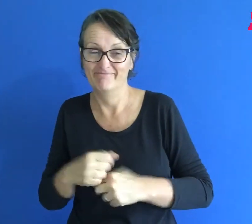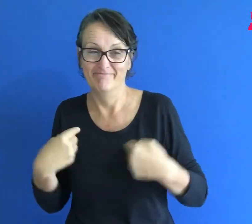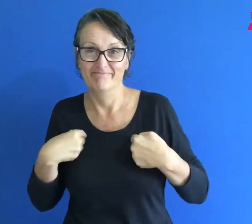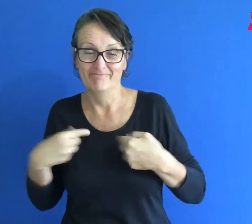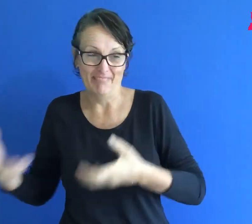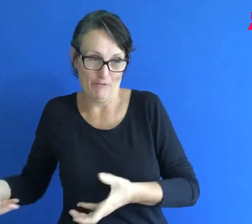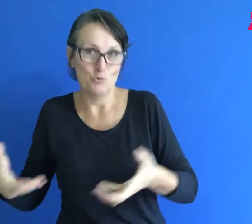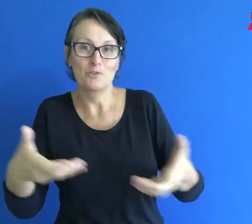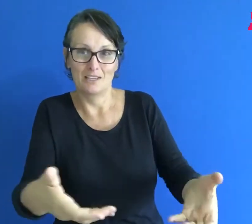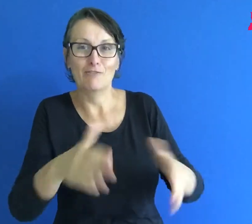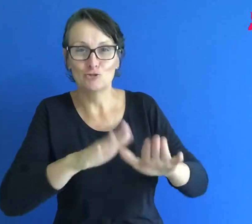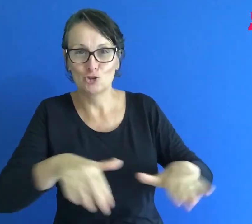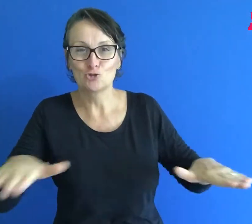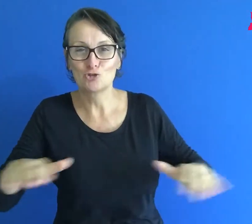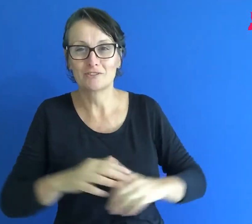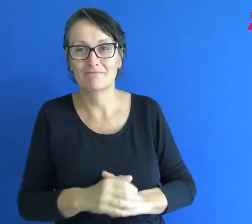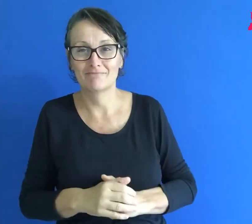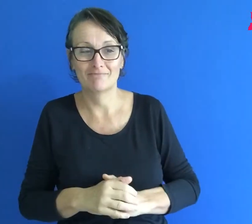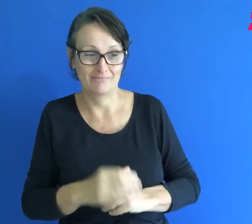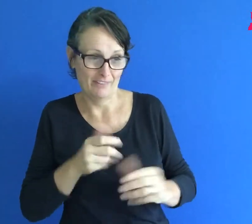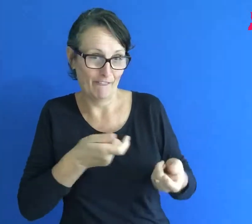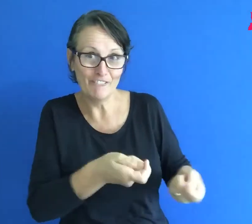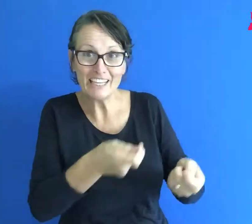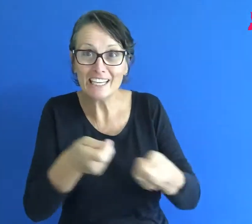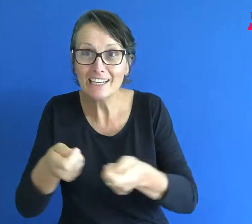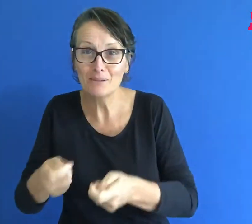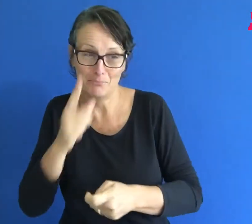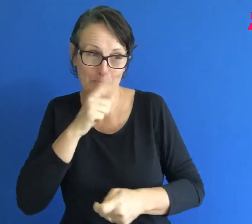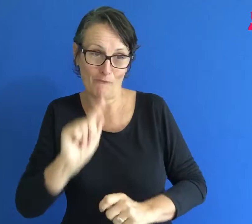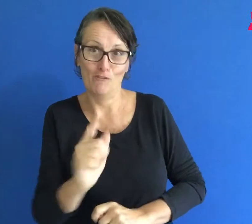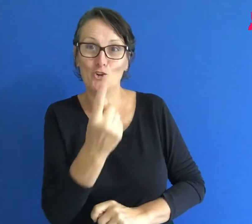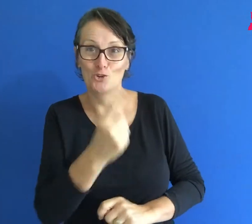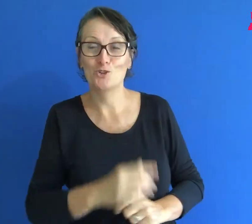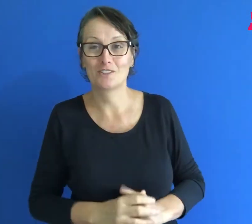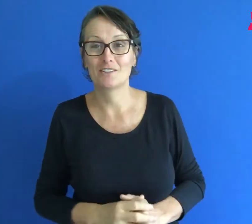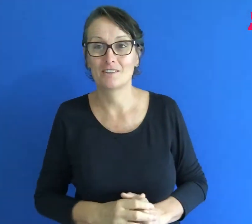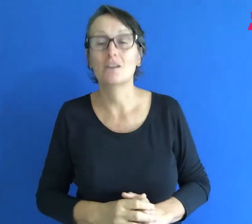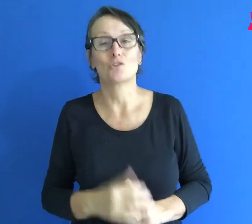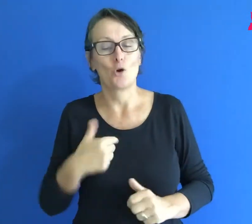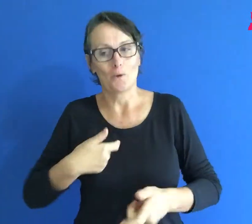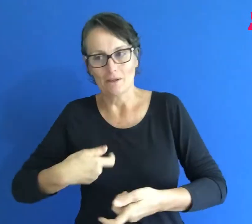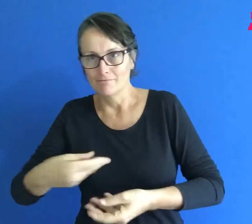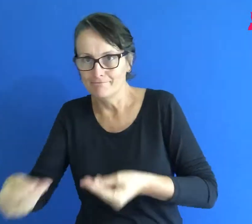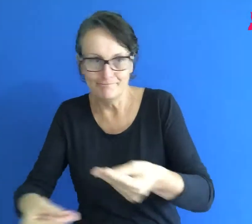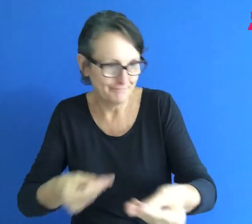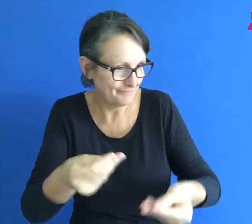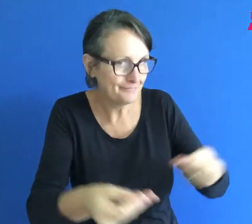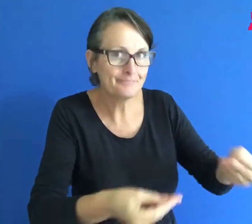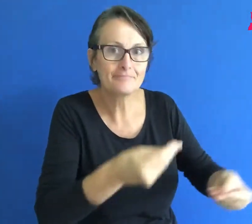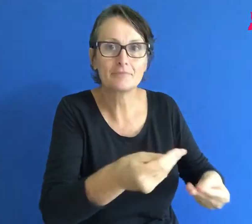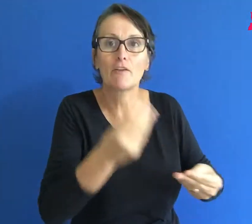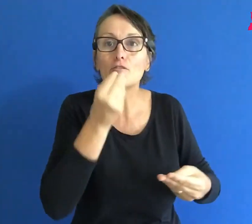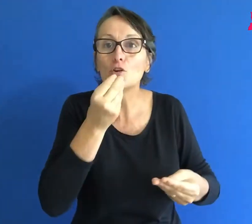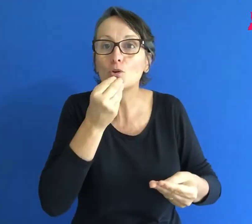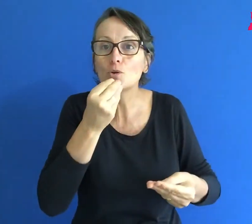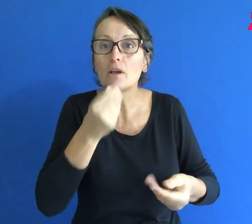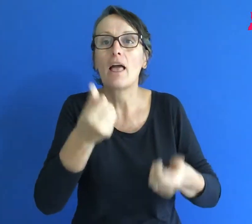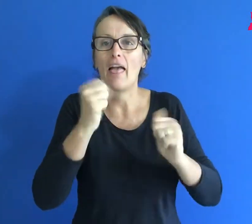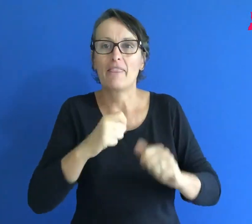eat this, we've got to give it to the kids. We've got to feed these people first. So we did. We handed it out to the community, said, here, have this food. did a